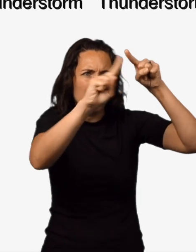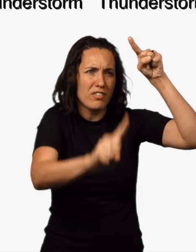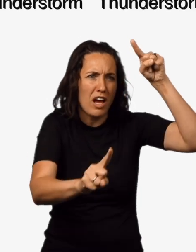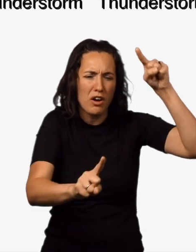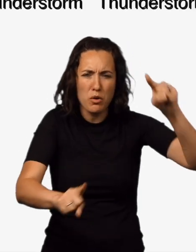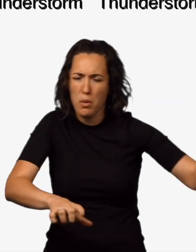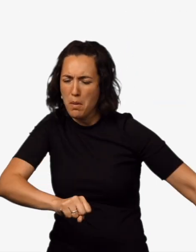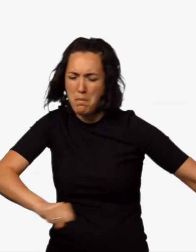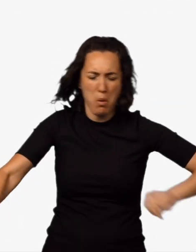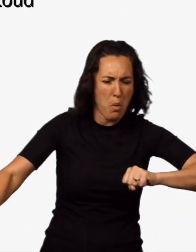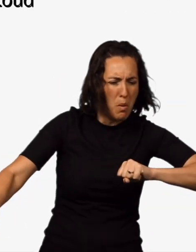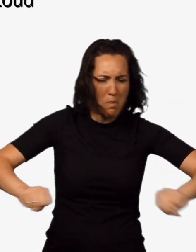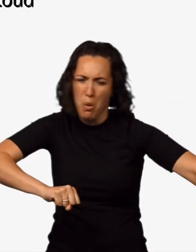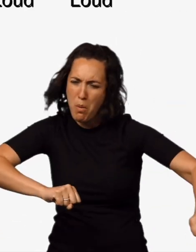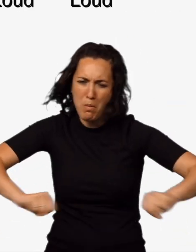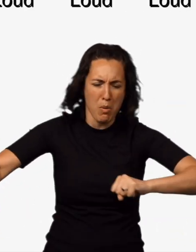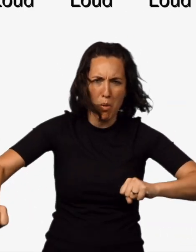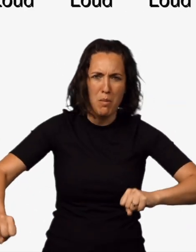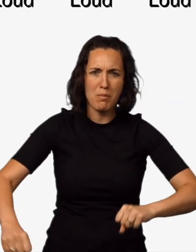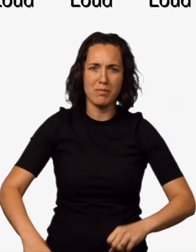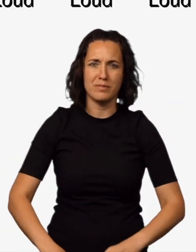Thunderstorm, thunderstorm, loud, loud, loud.